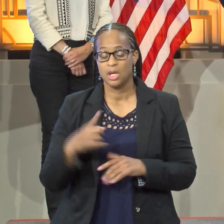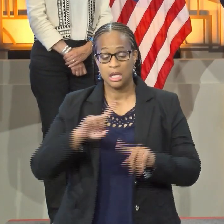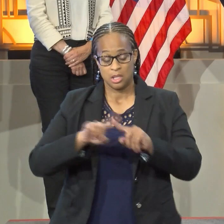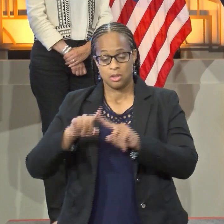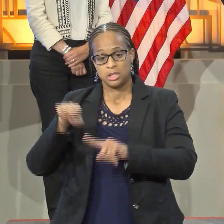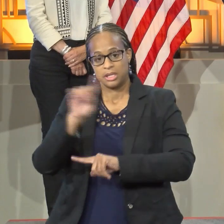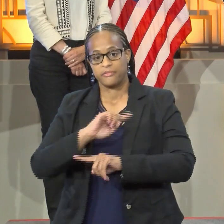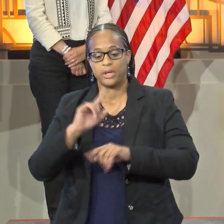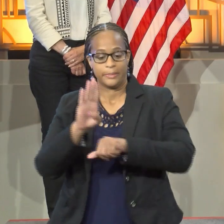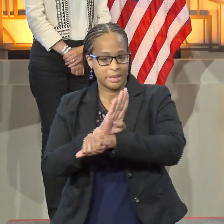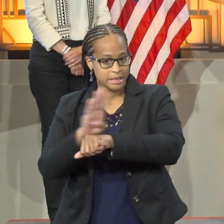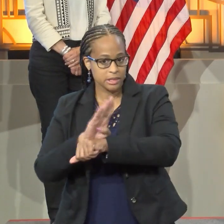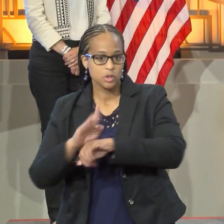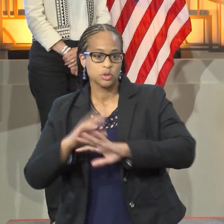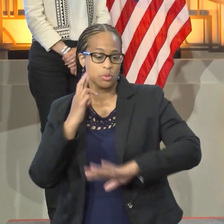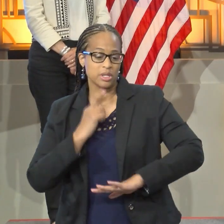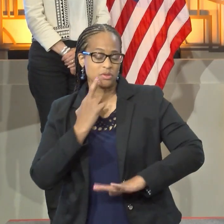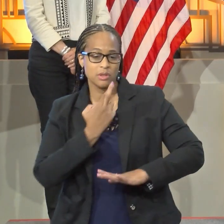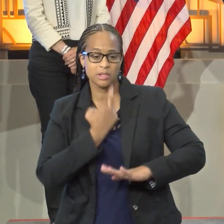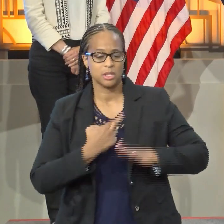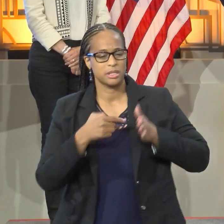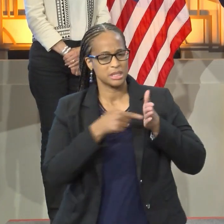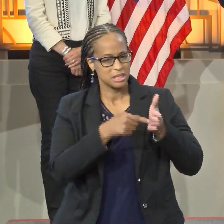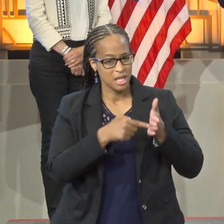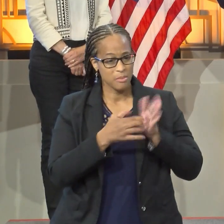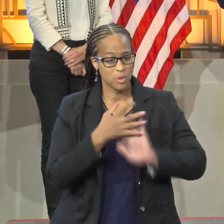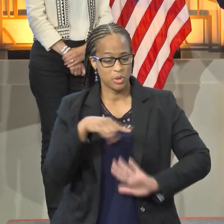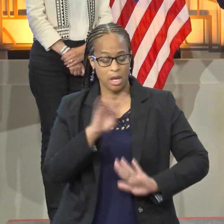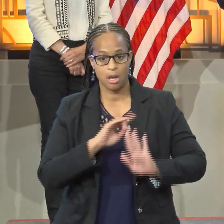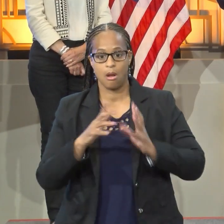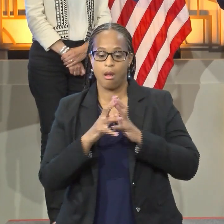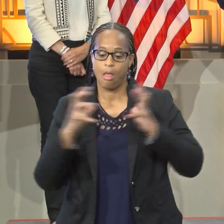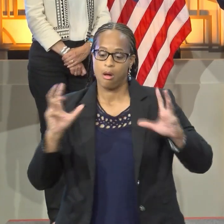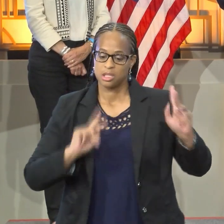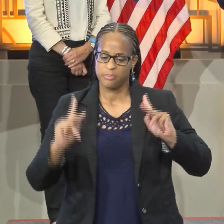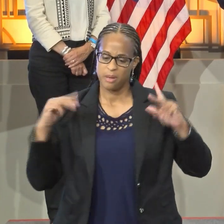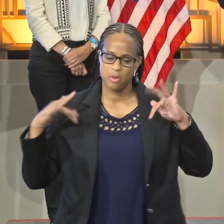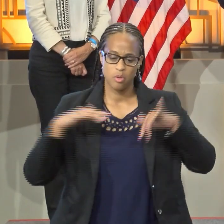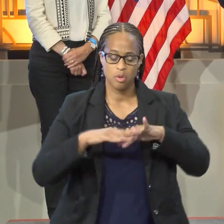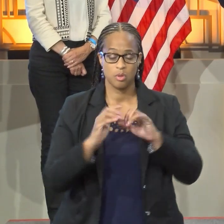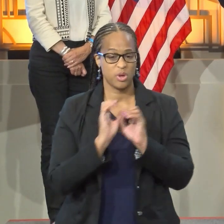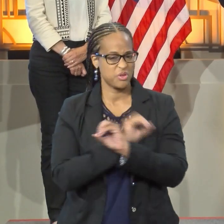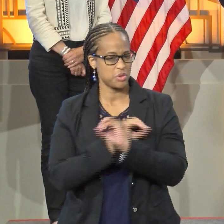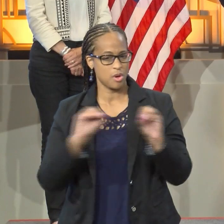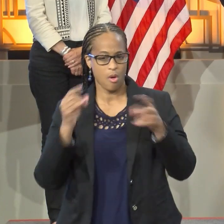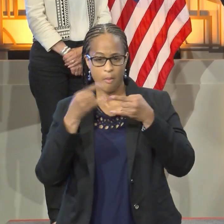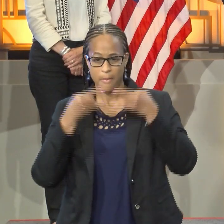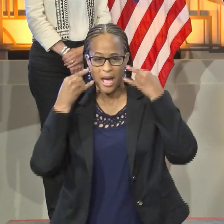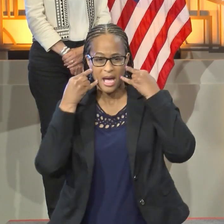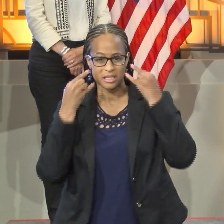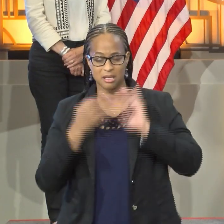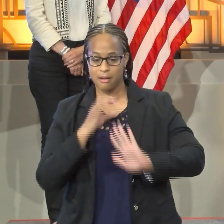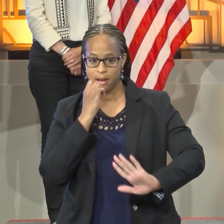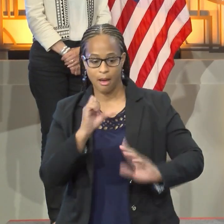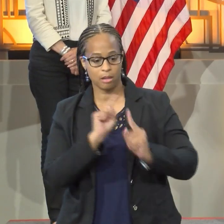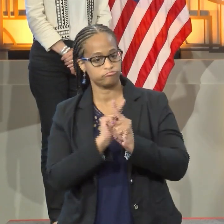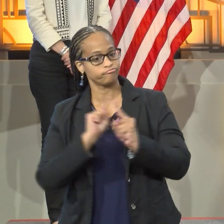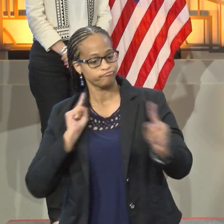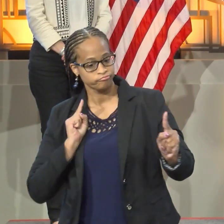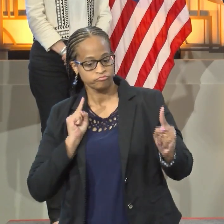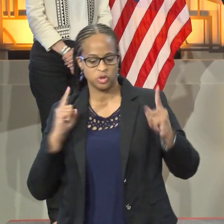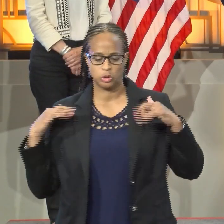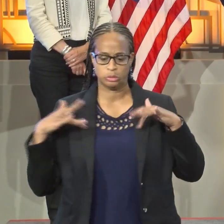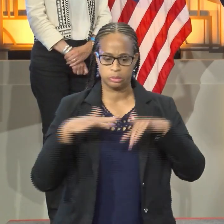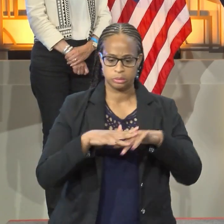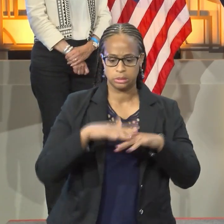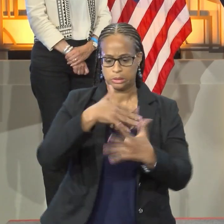establishments, for example, of the weekend in large numbers, without your mask on and not engaged in social distancing, let